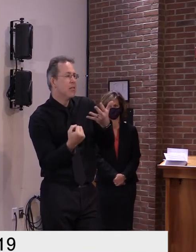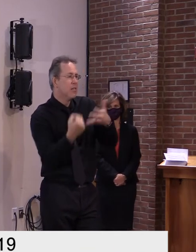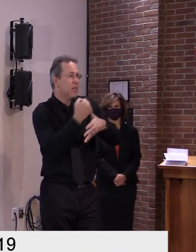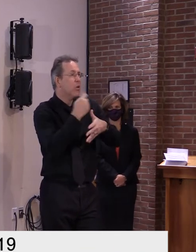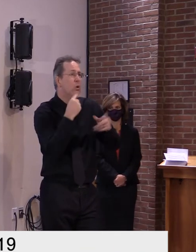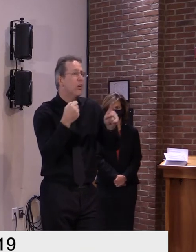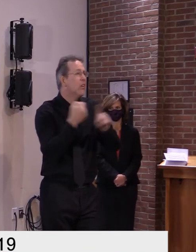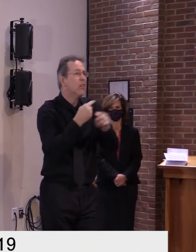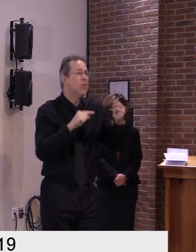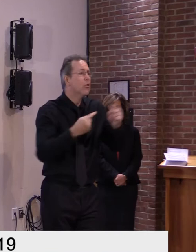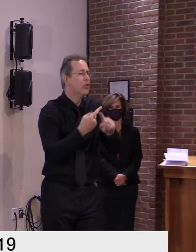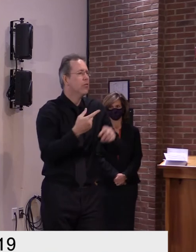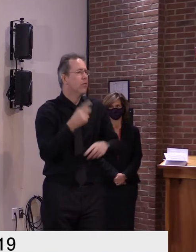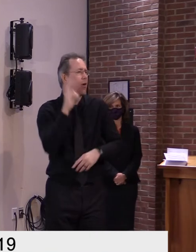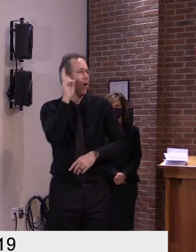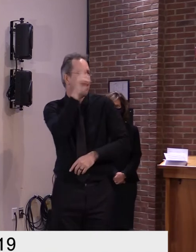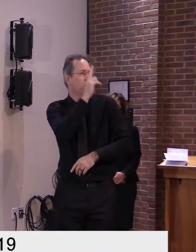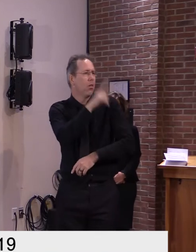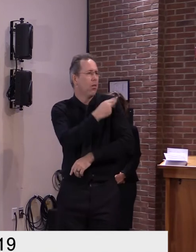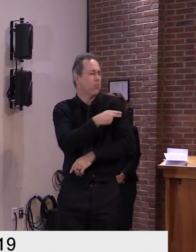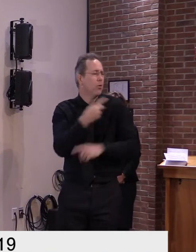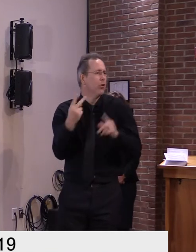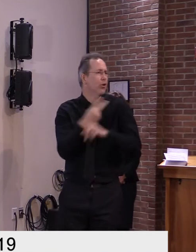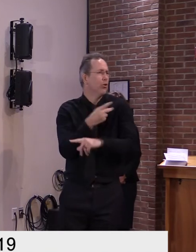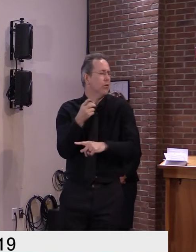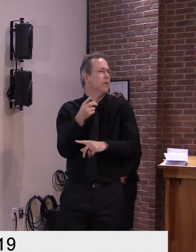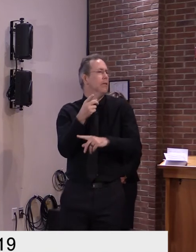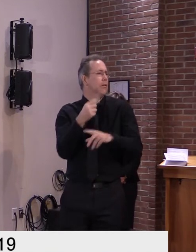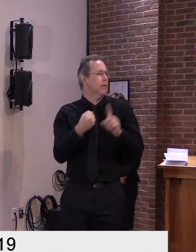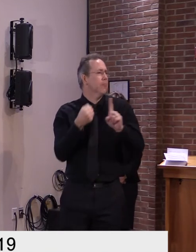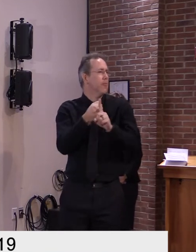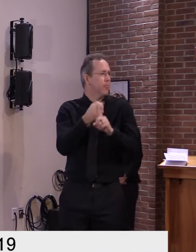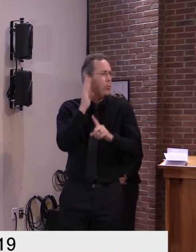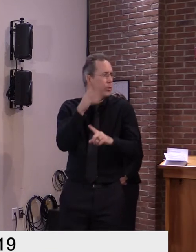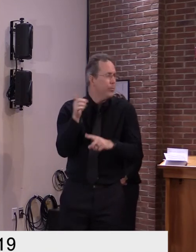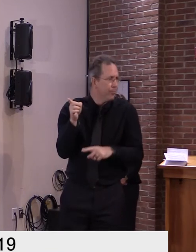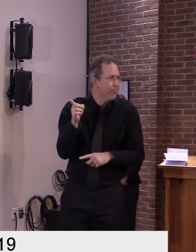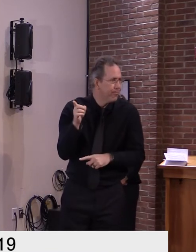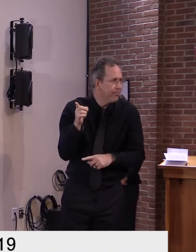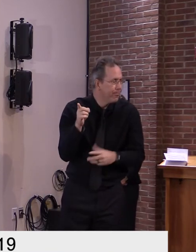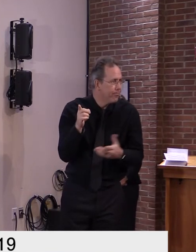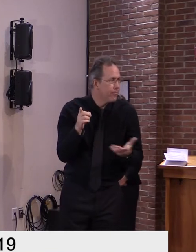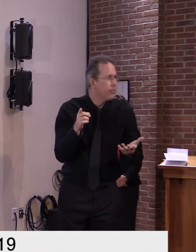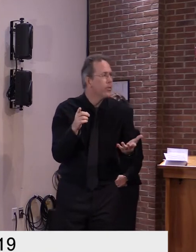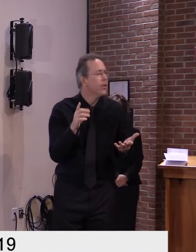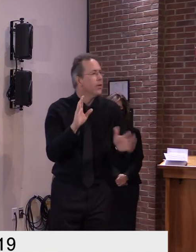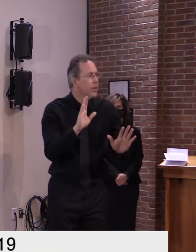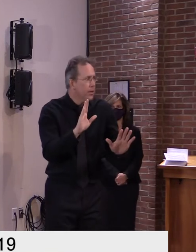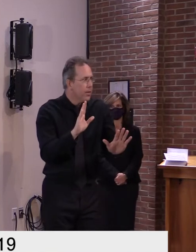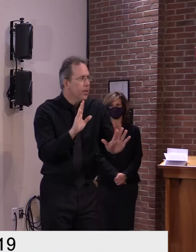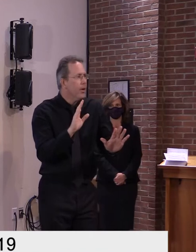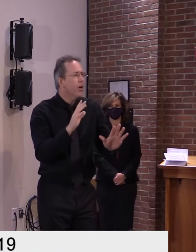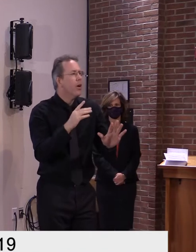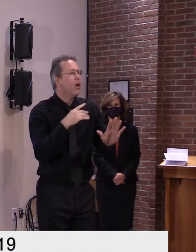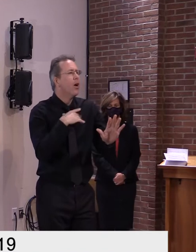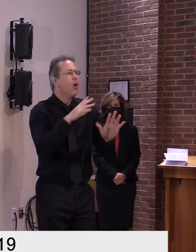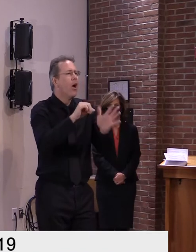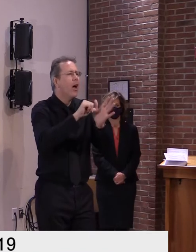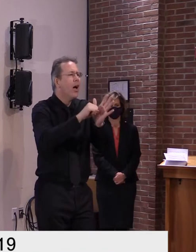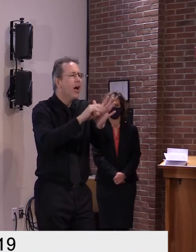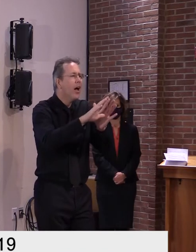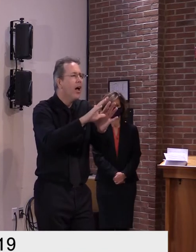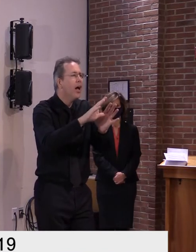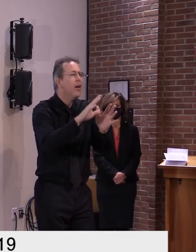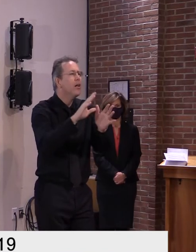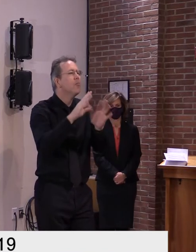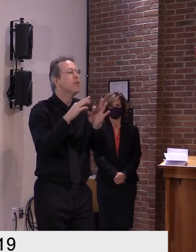allocation, everyone believes the promise is that we'll still get the full allocation, just not when we expected it. And that's